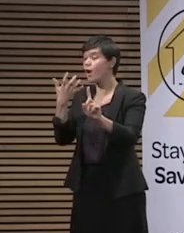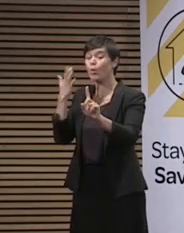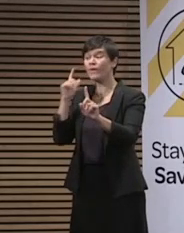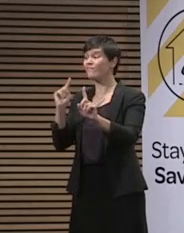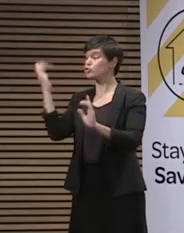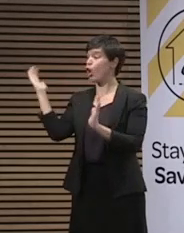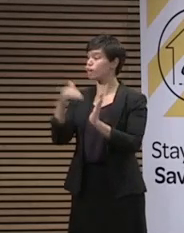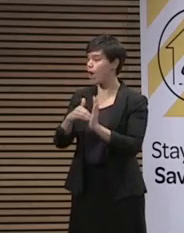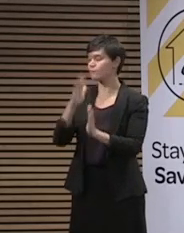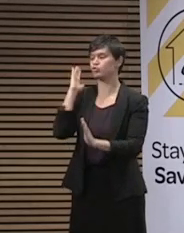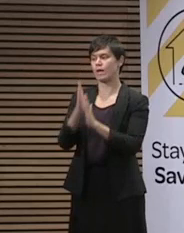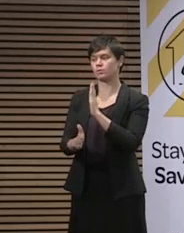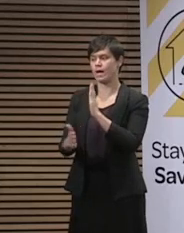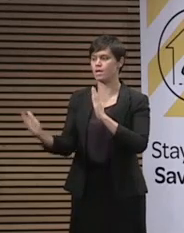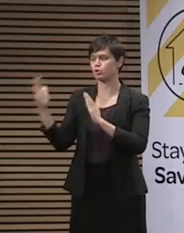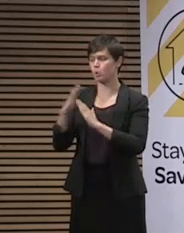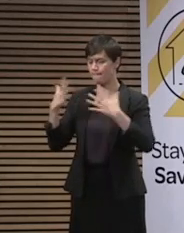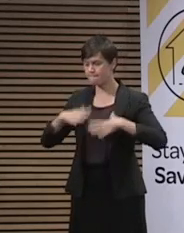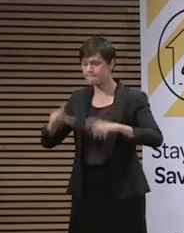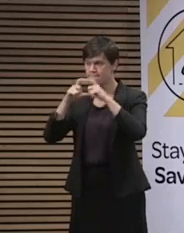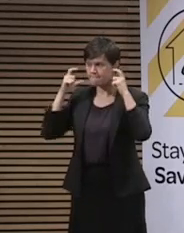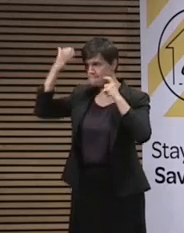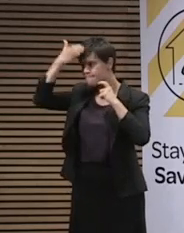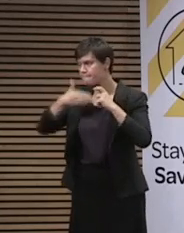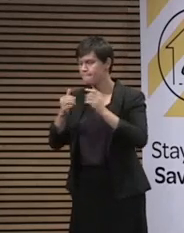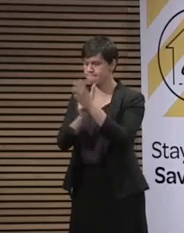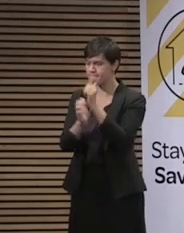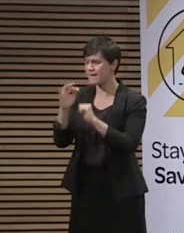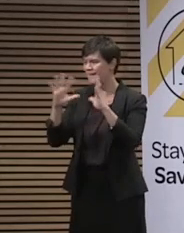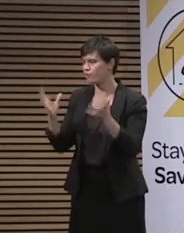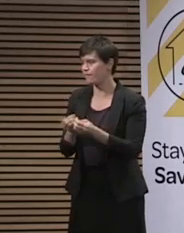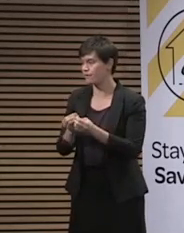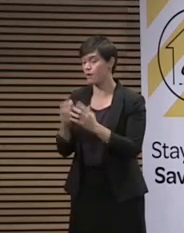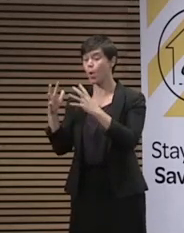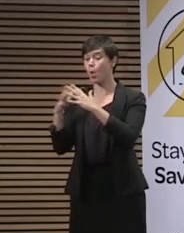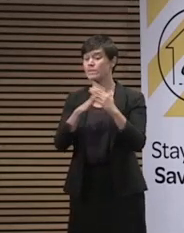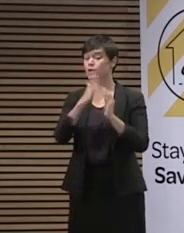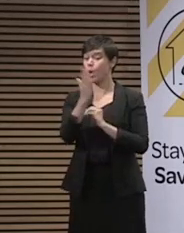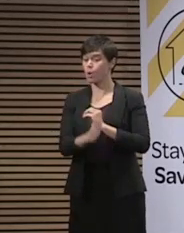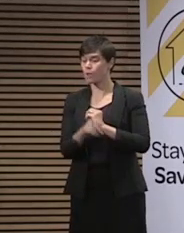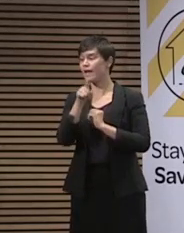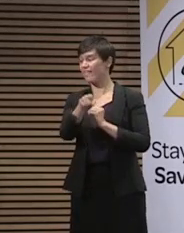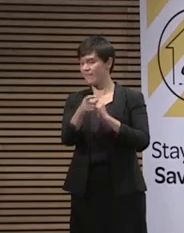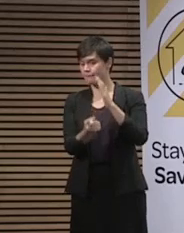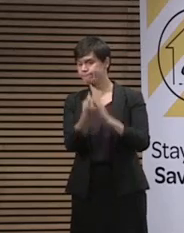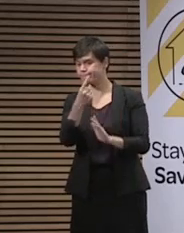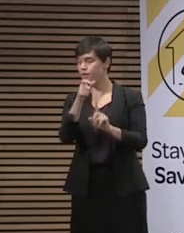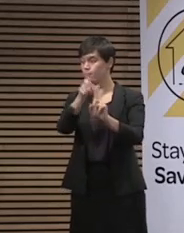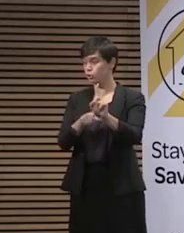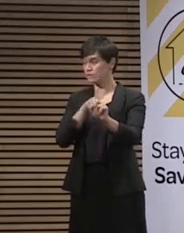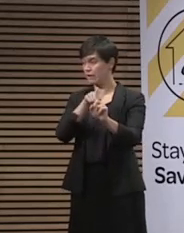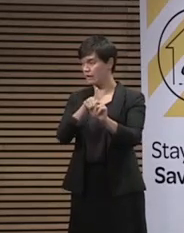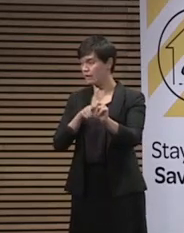is a slightly different case because the person was well known already to that facility and to the staff